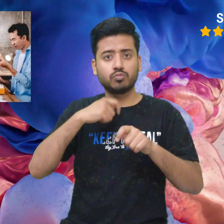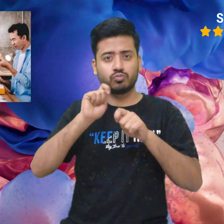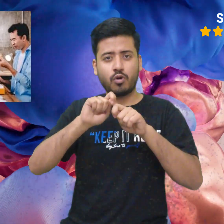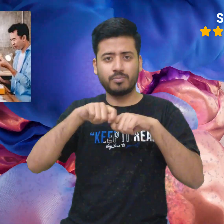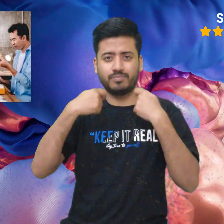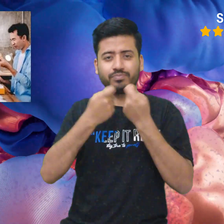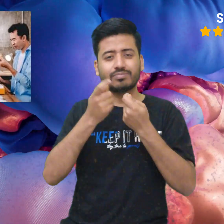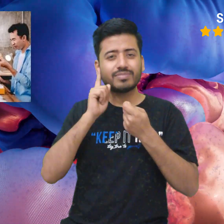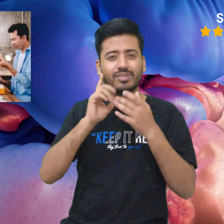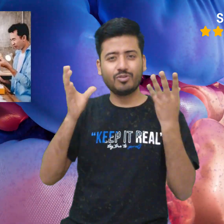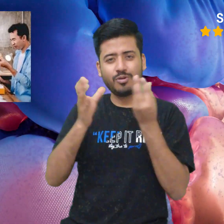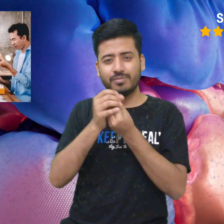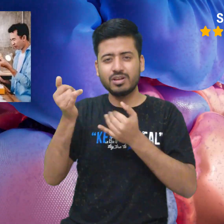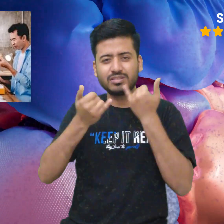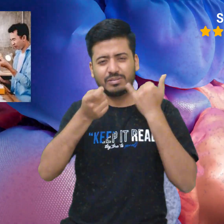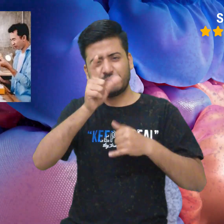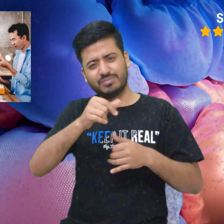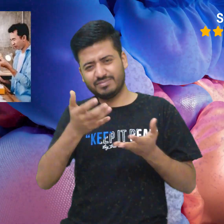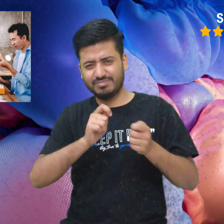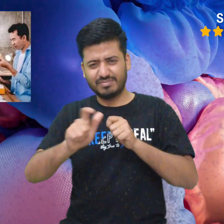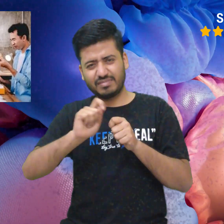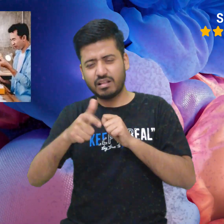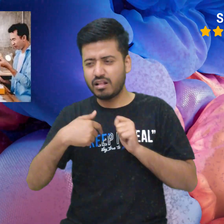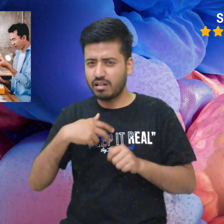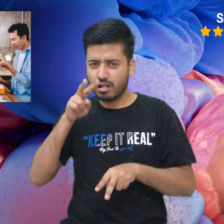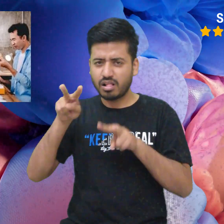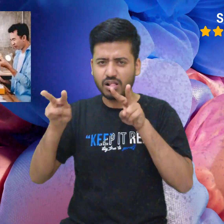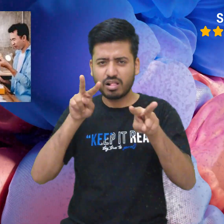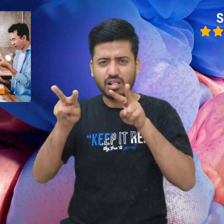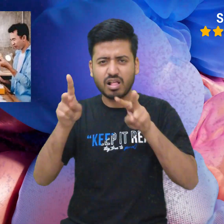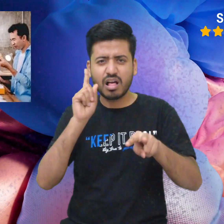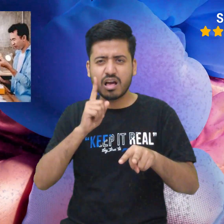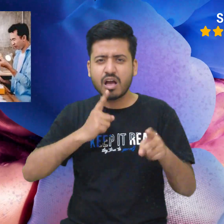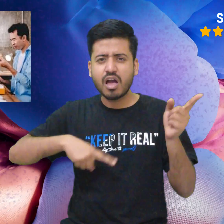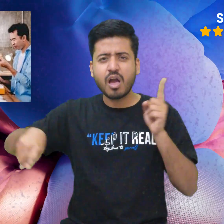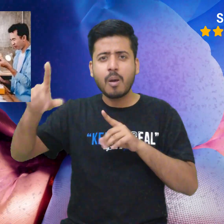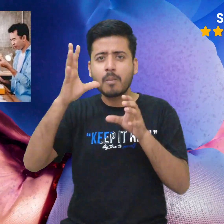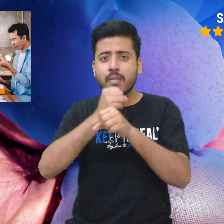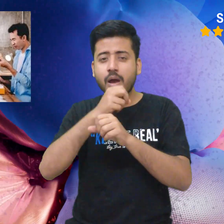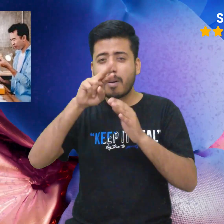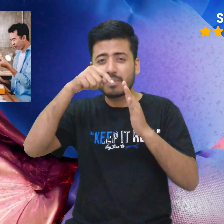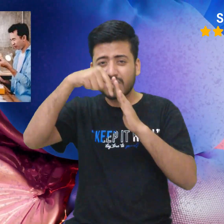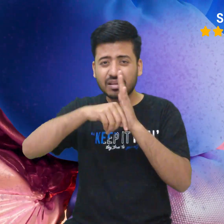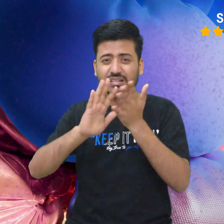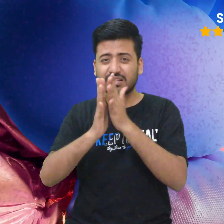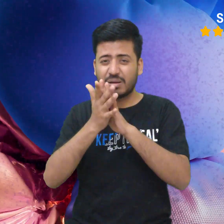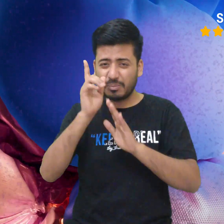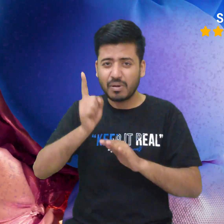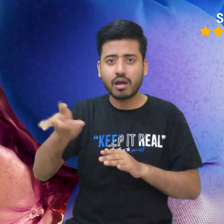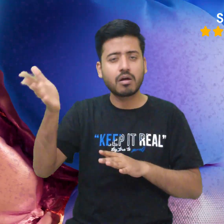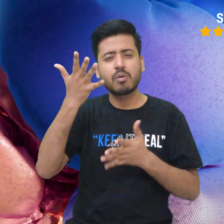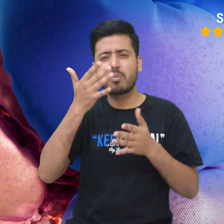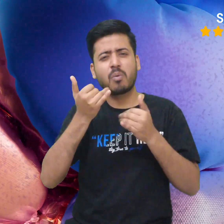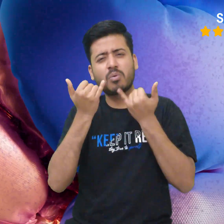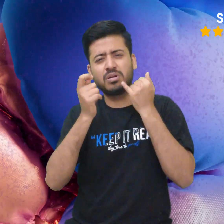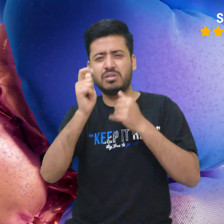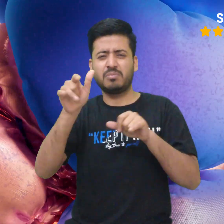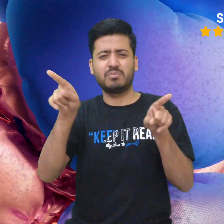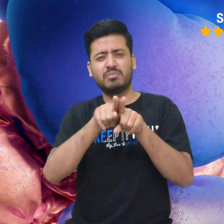the incidence of kidney stones and offer individualized guidance. Also read, Why should you avoid eating oatmeal in